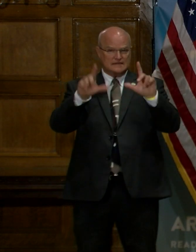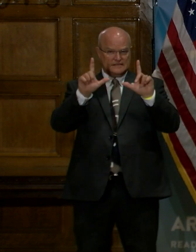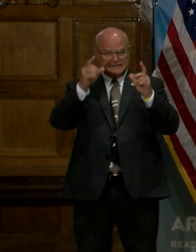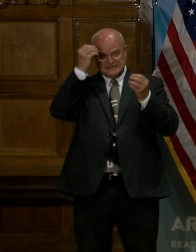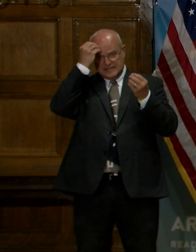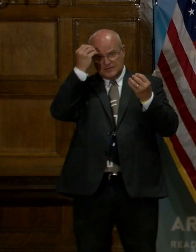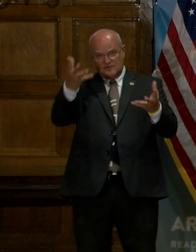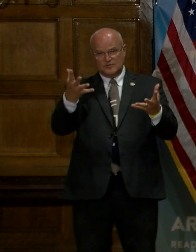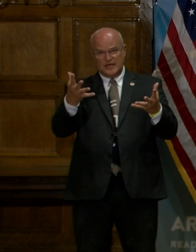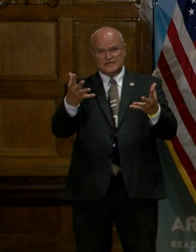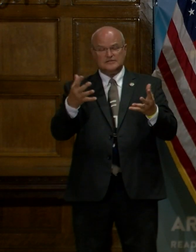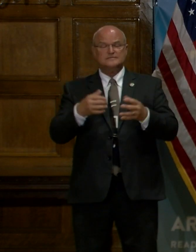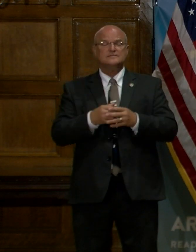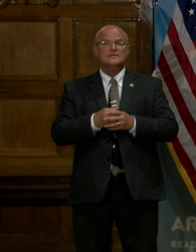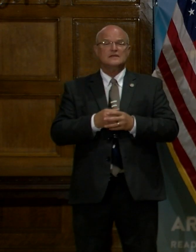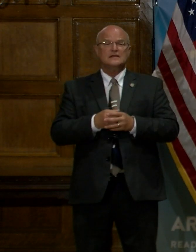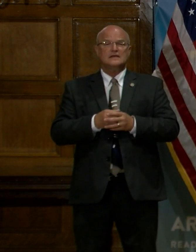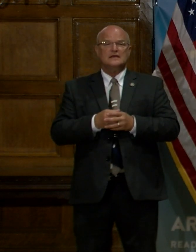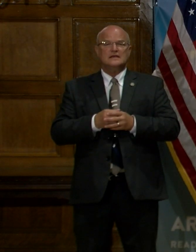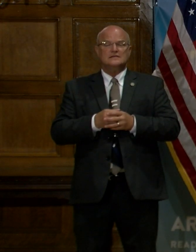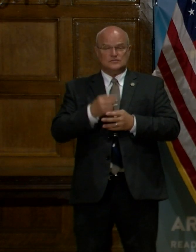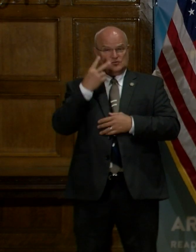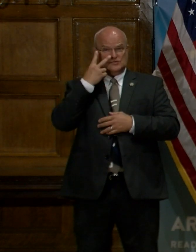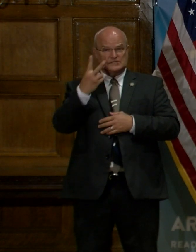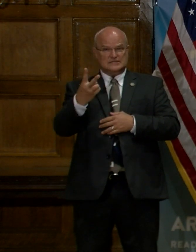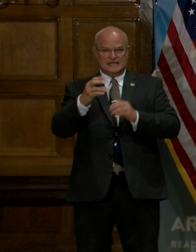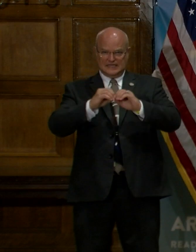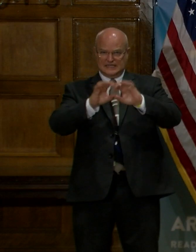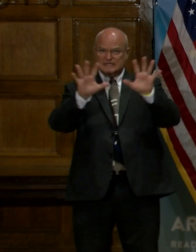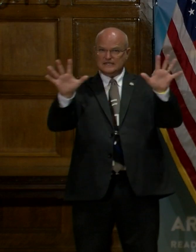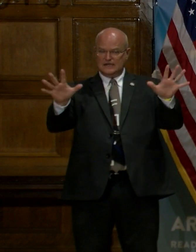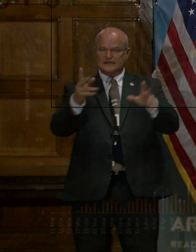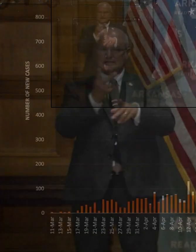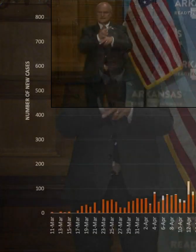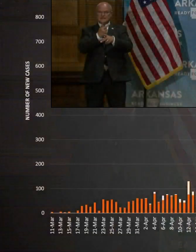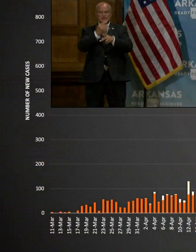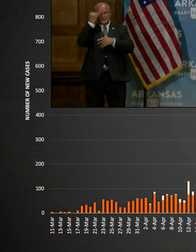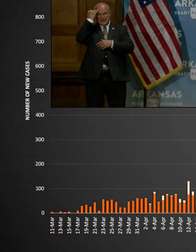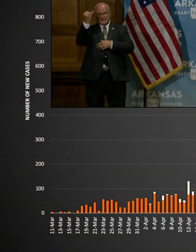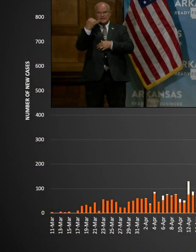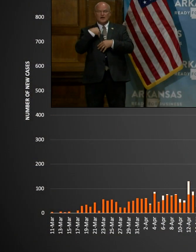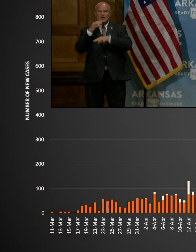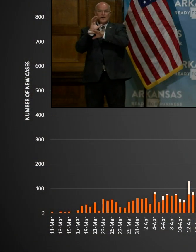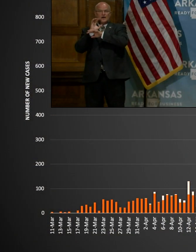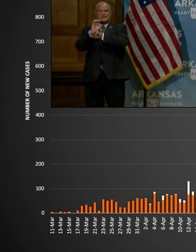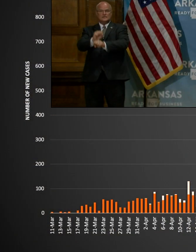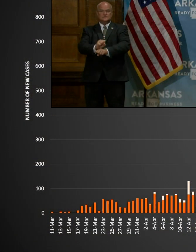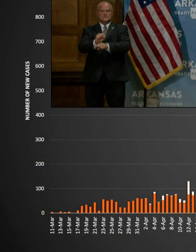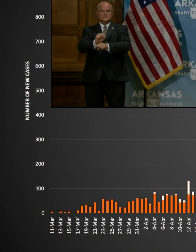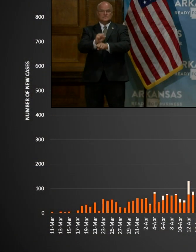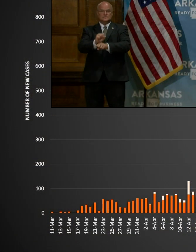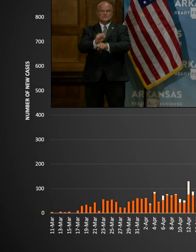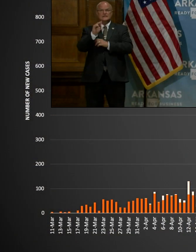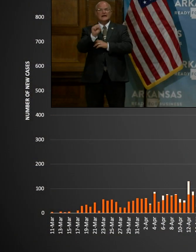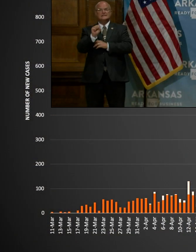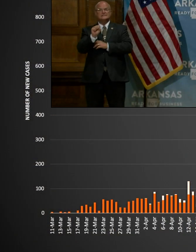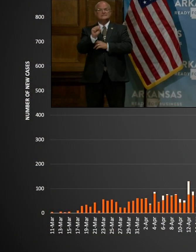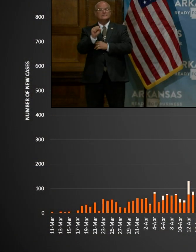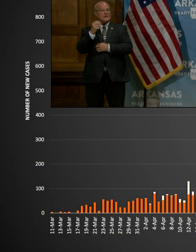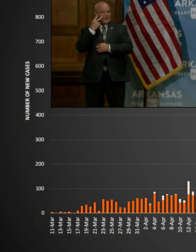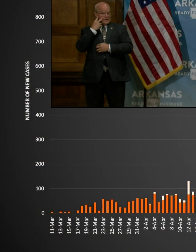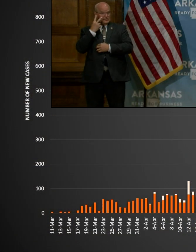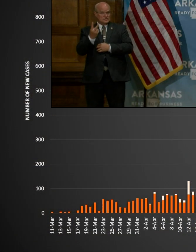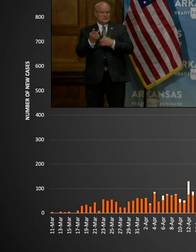same information in slide form so that we can keep an idea on the trend lines. And as you can